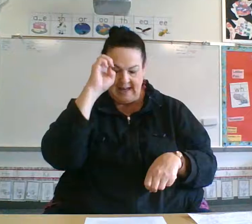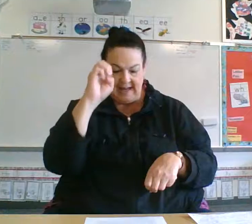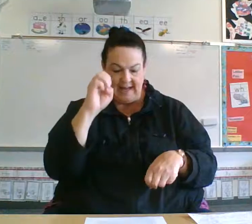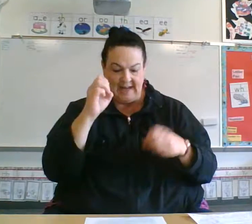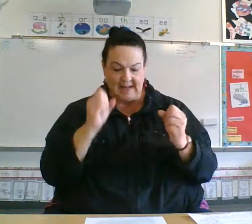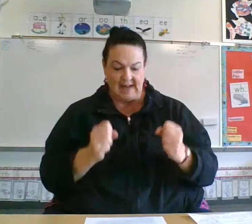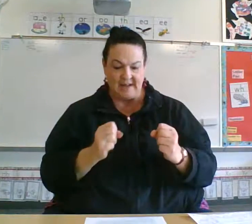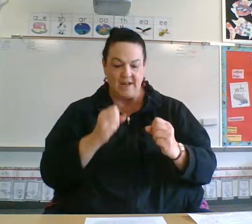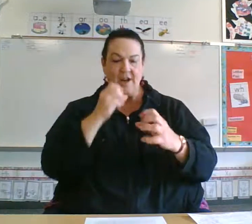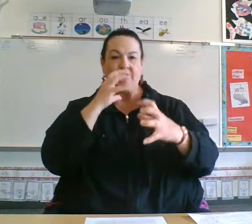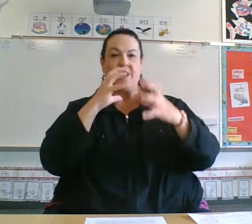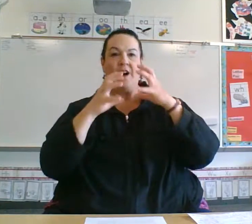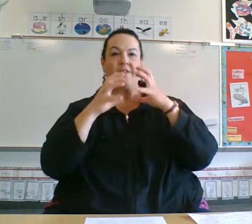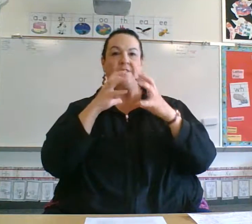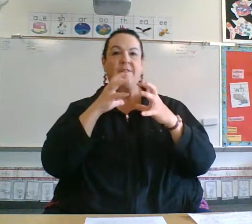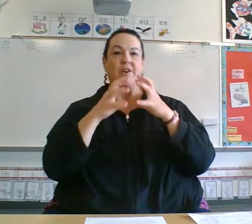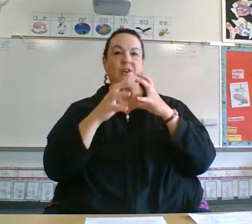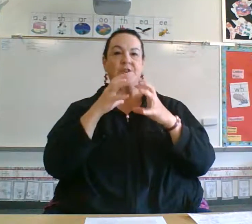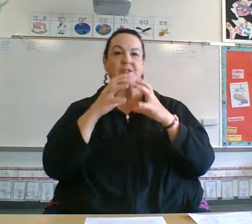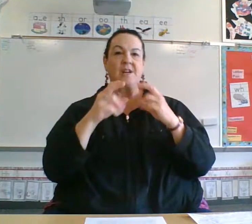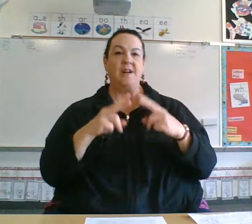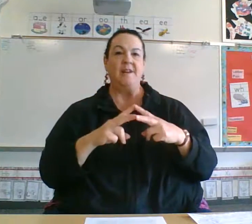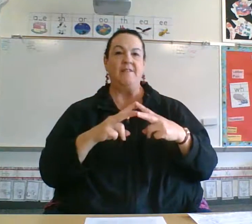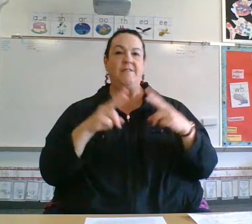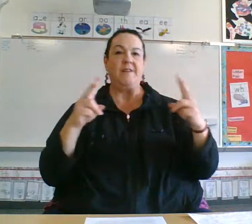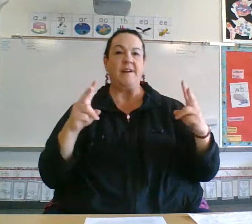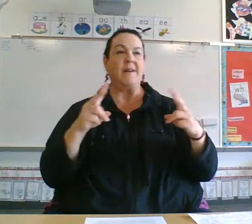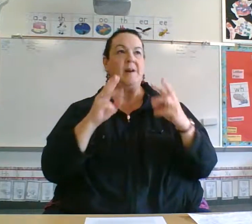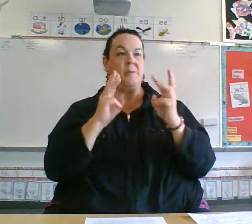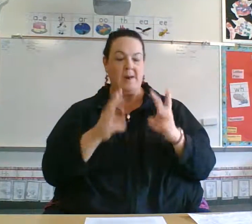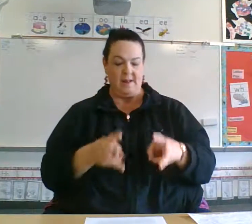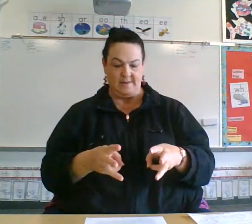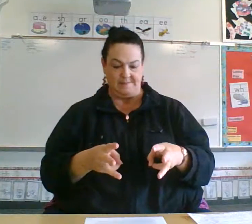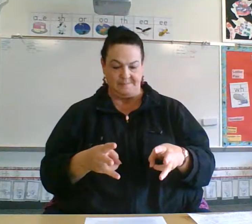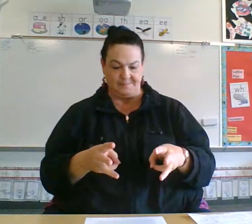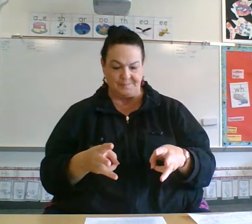He can converse very well.